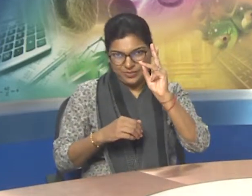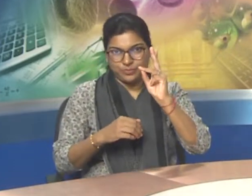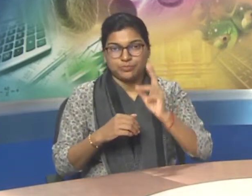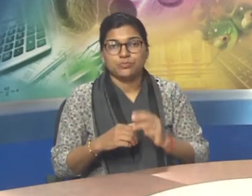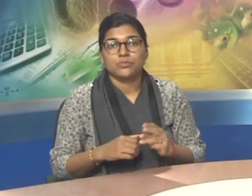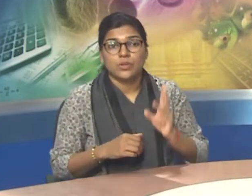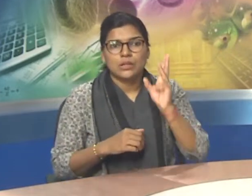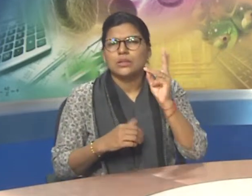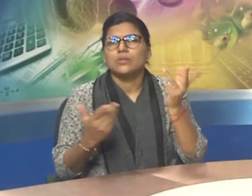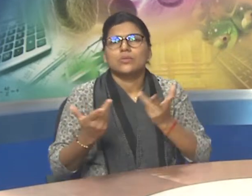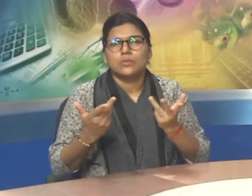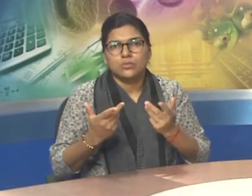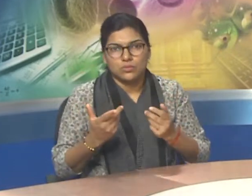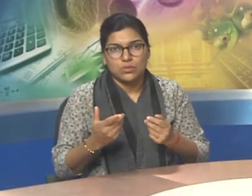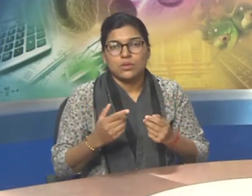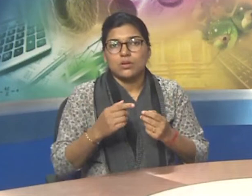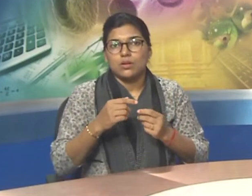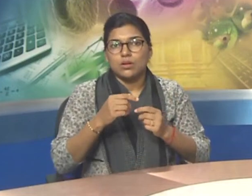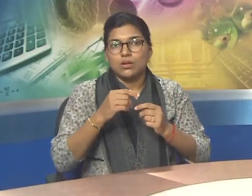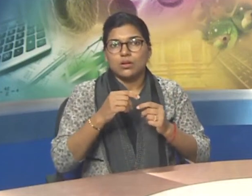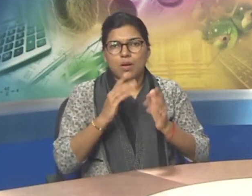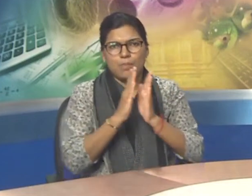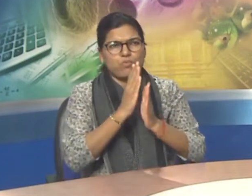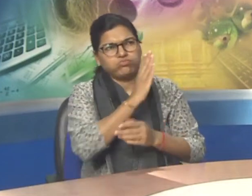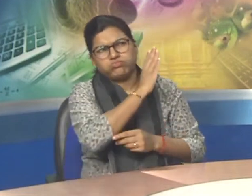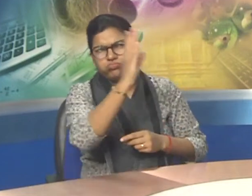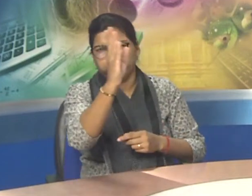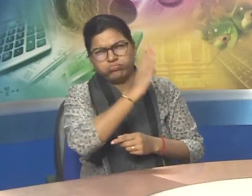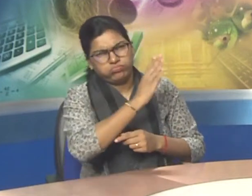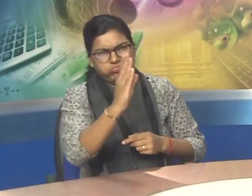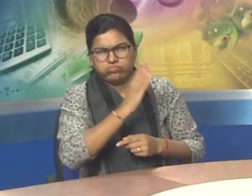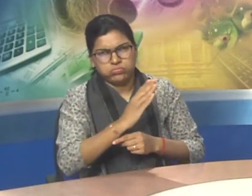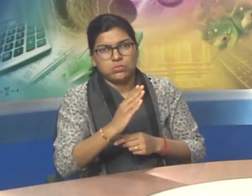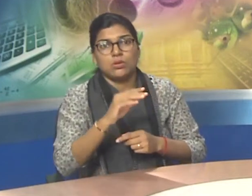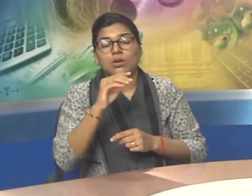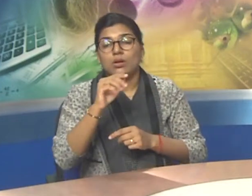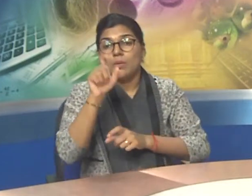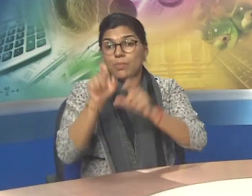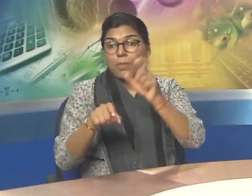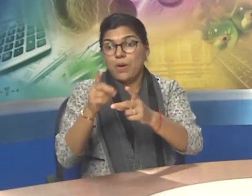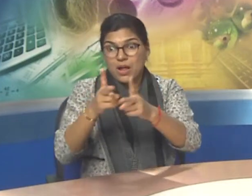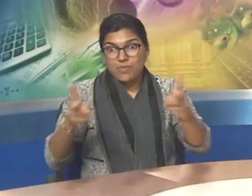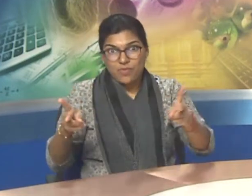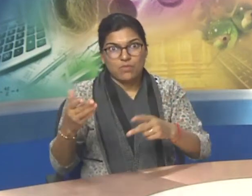The third law states that every book, its reader.